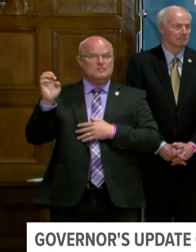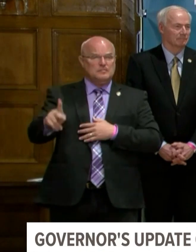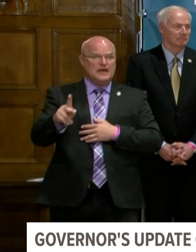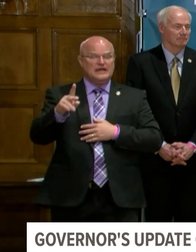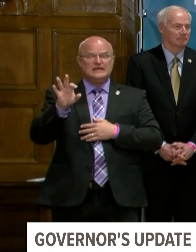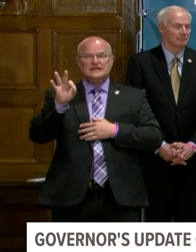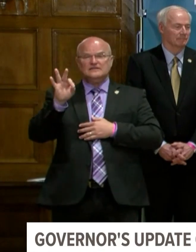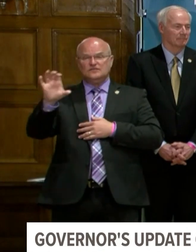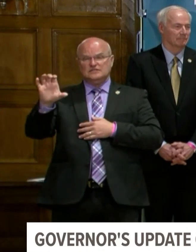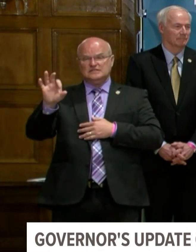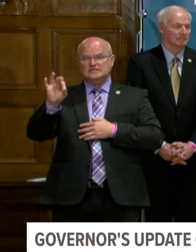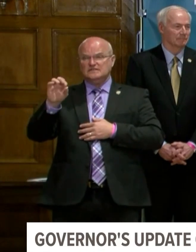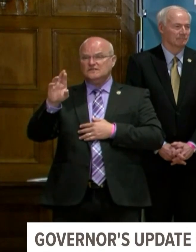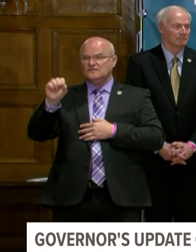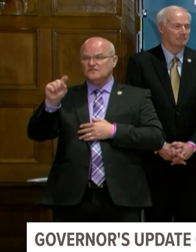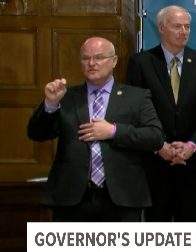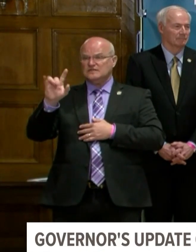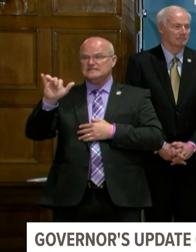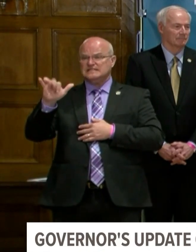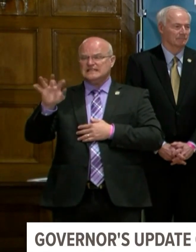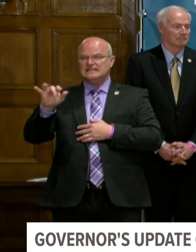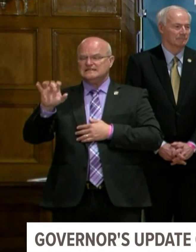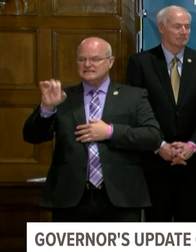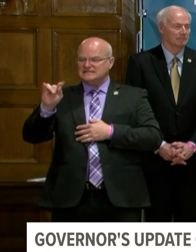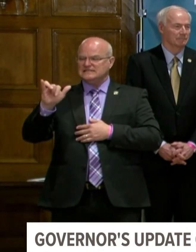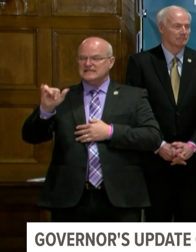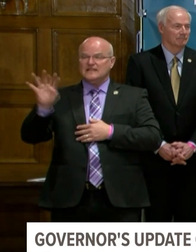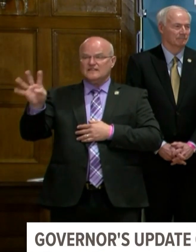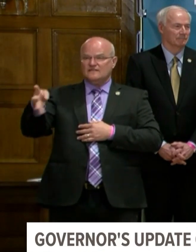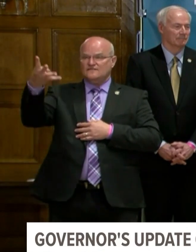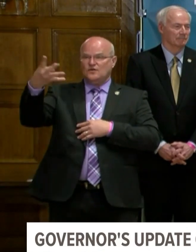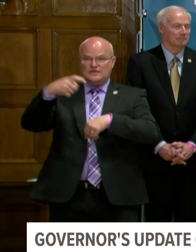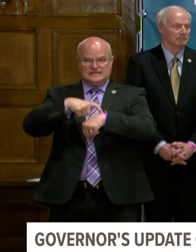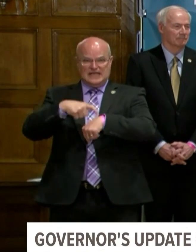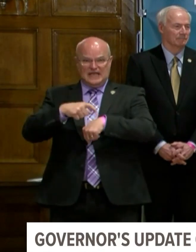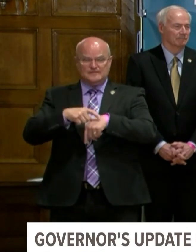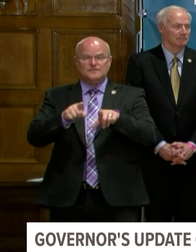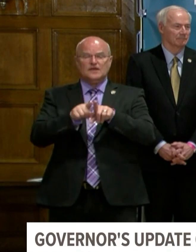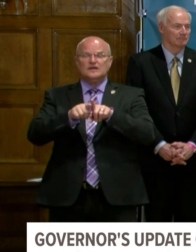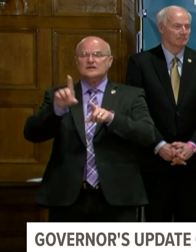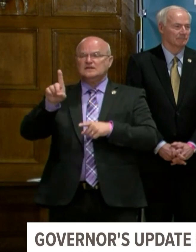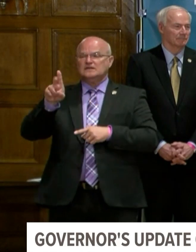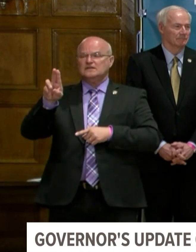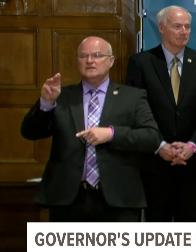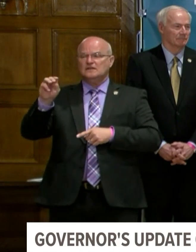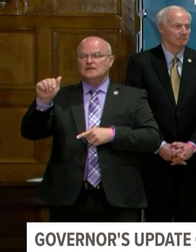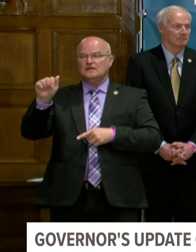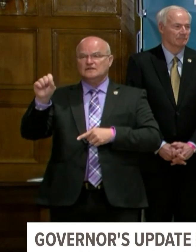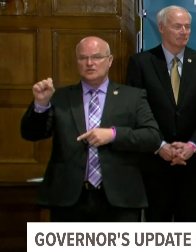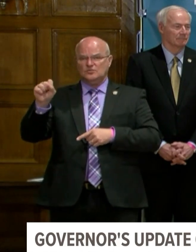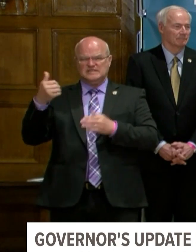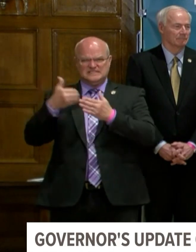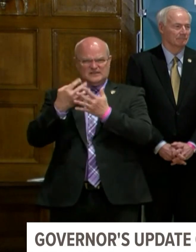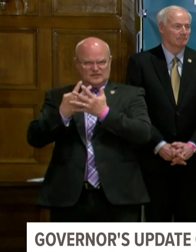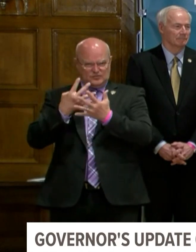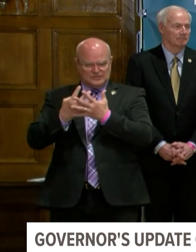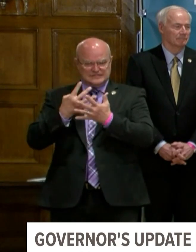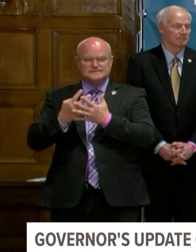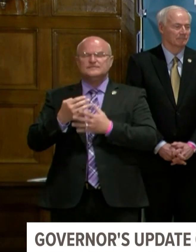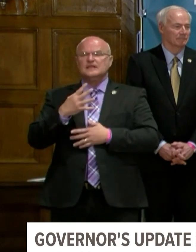in Forest City for the 4th time. We'll also be in Dumas near the Cummins